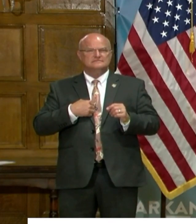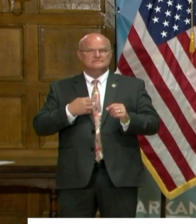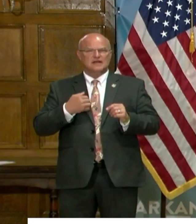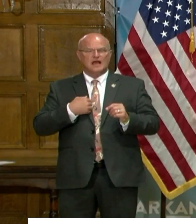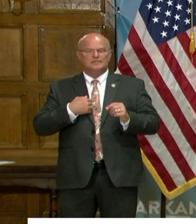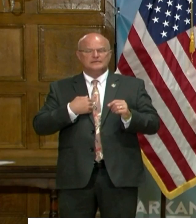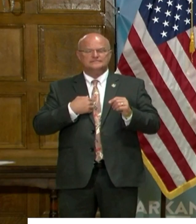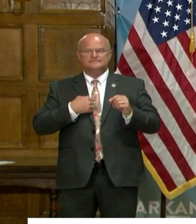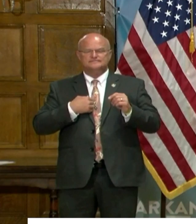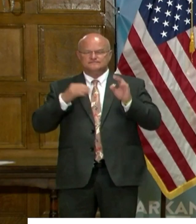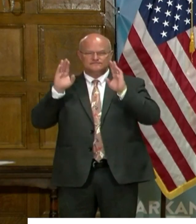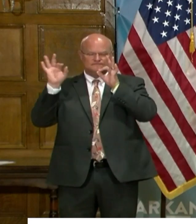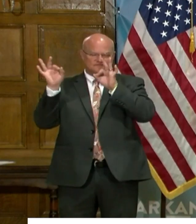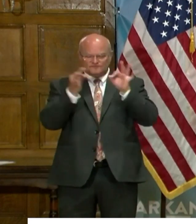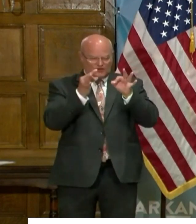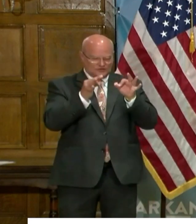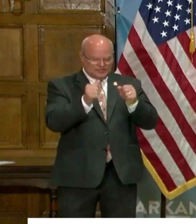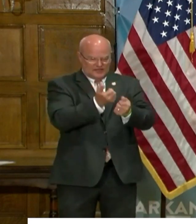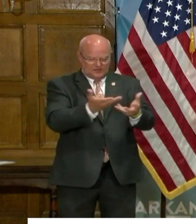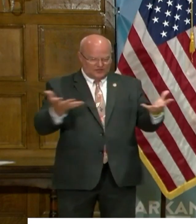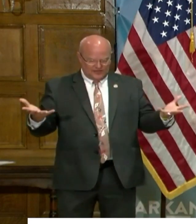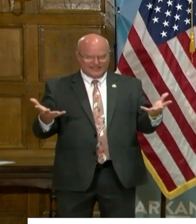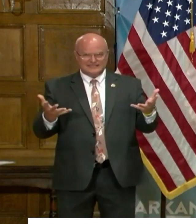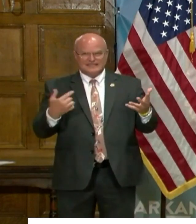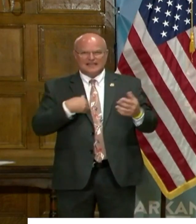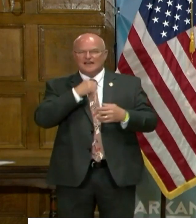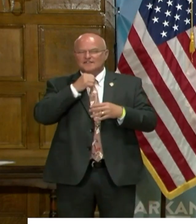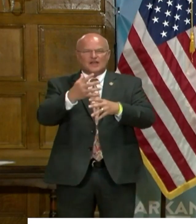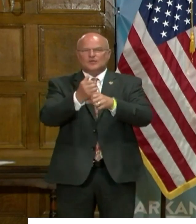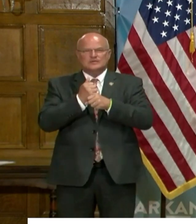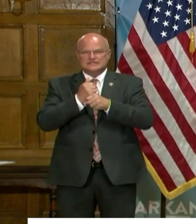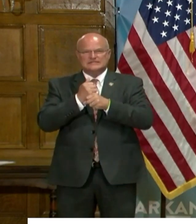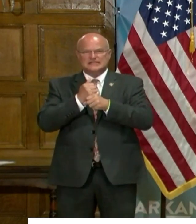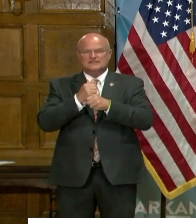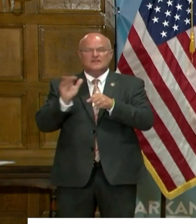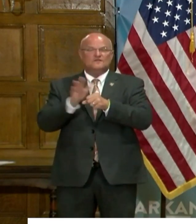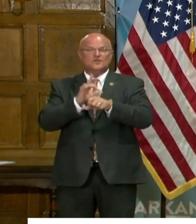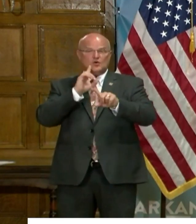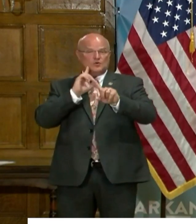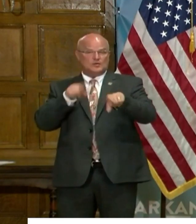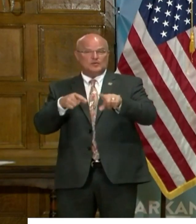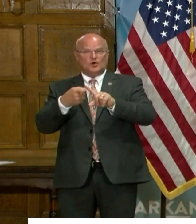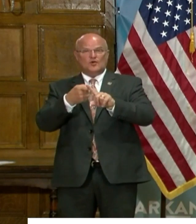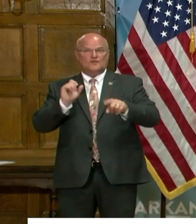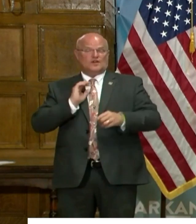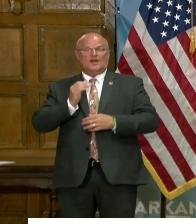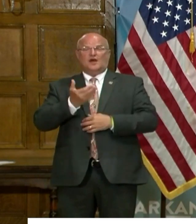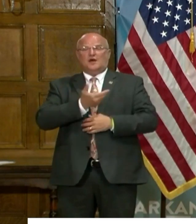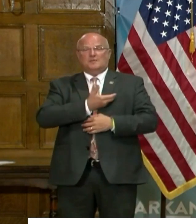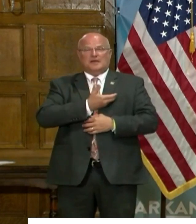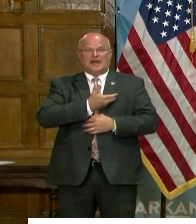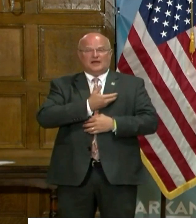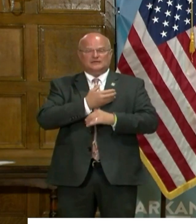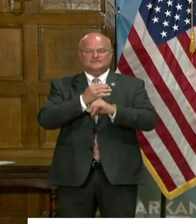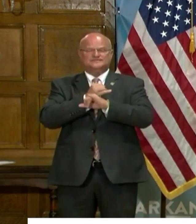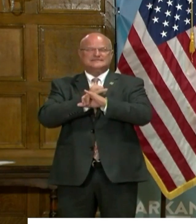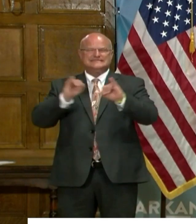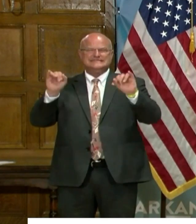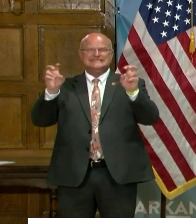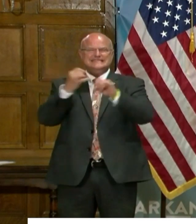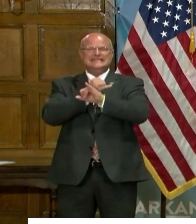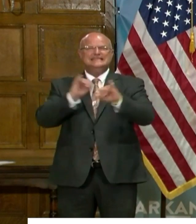otherwise occupied with a few things, and I haven't received a full report from our